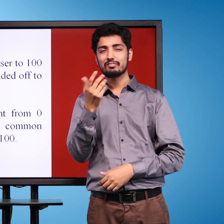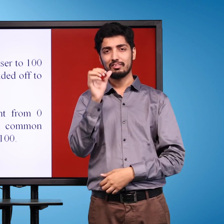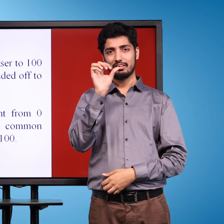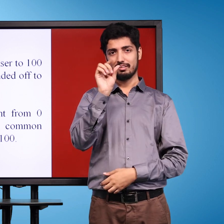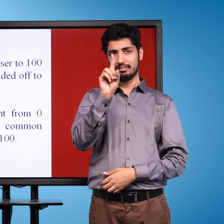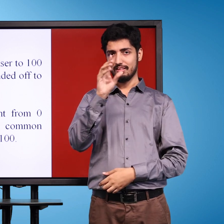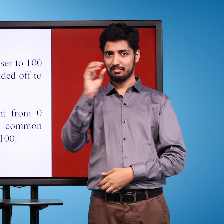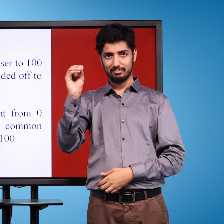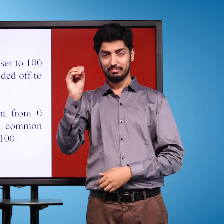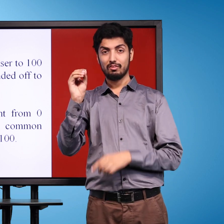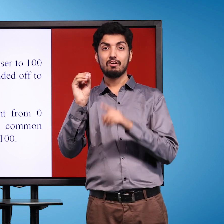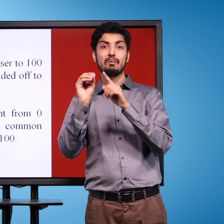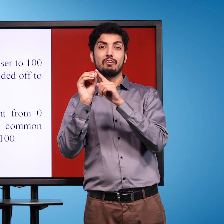to 100.